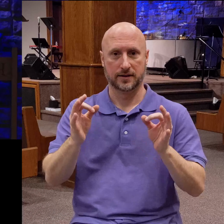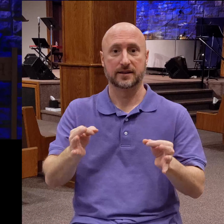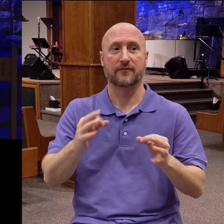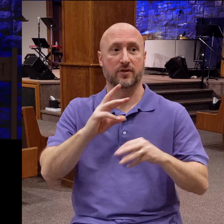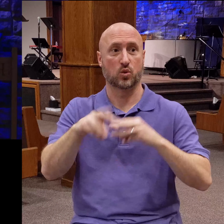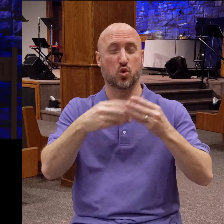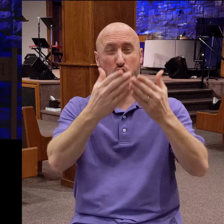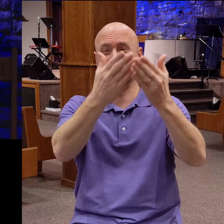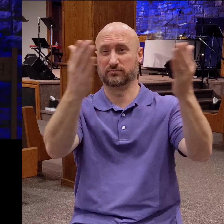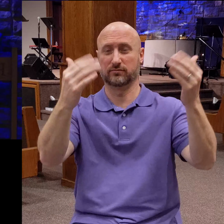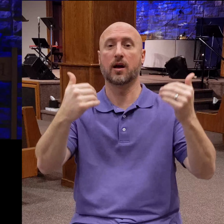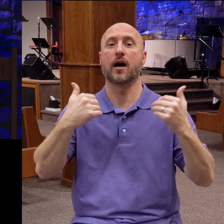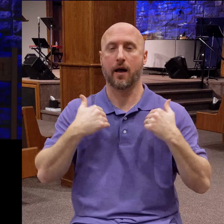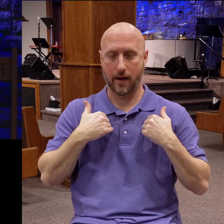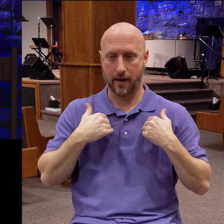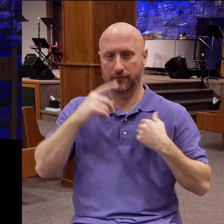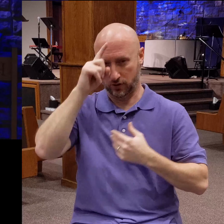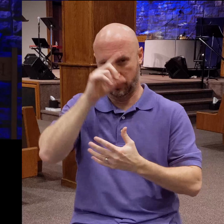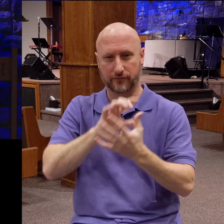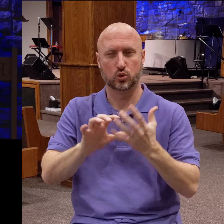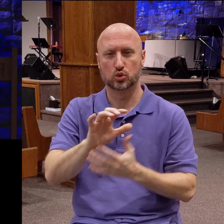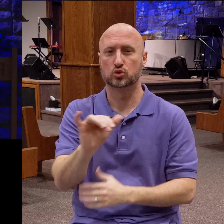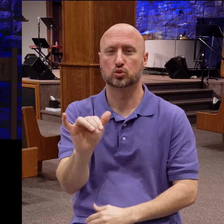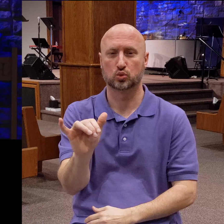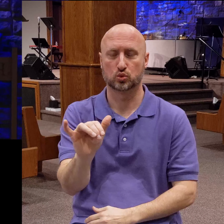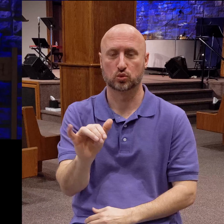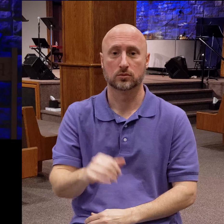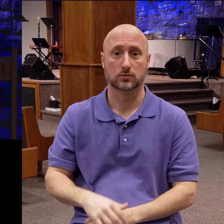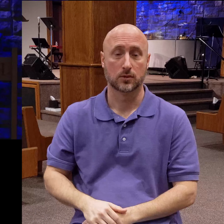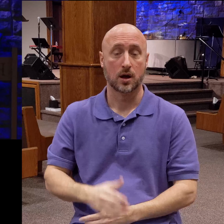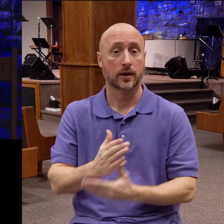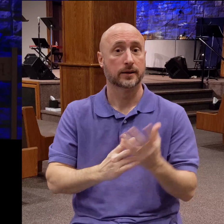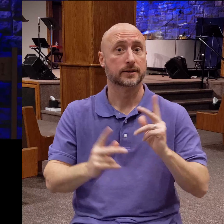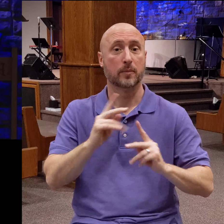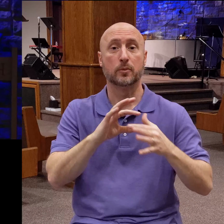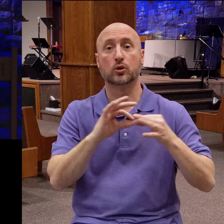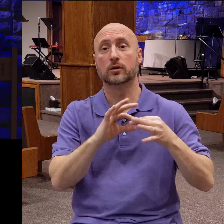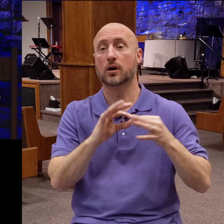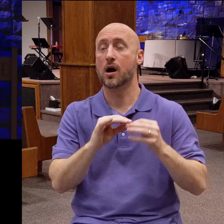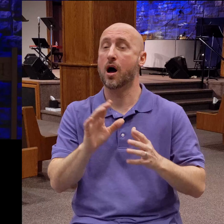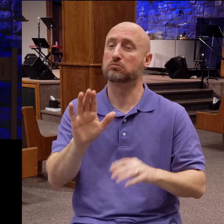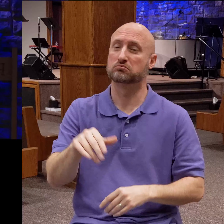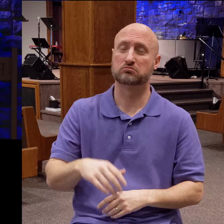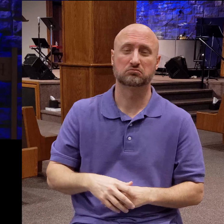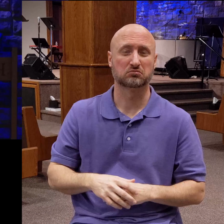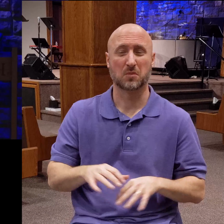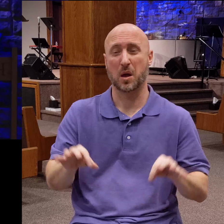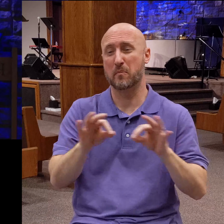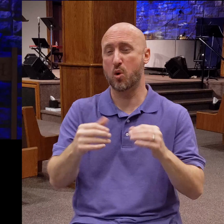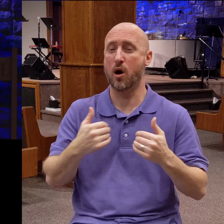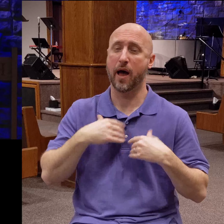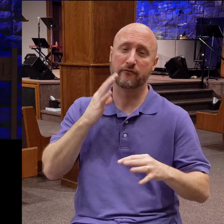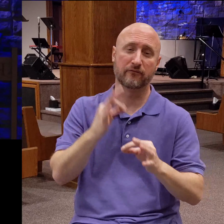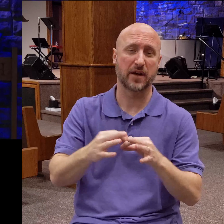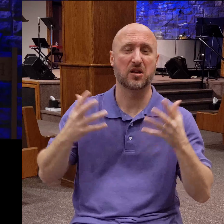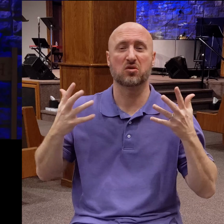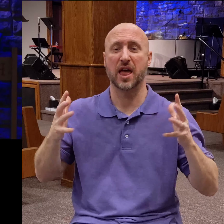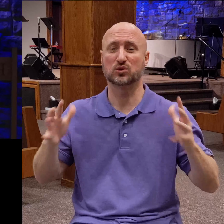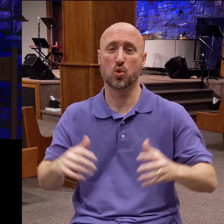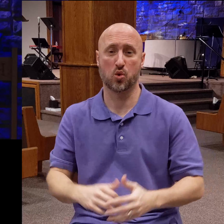confusion in the world about that. And we hear people say things like, well, all that matters is that you